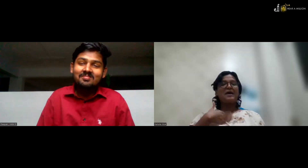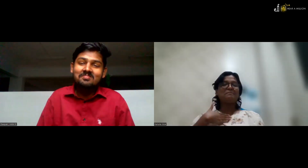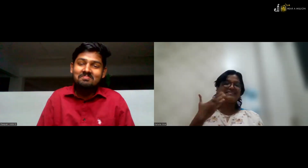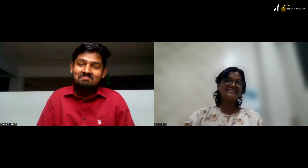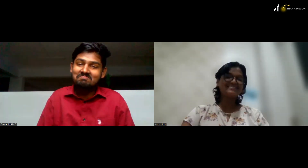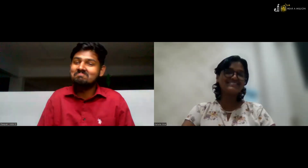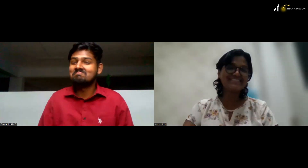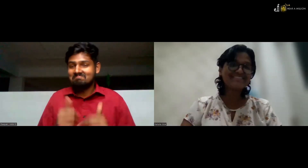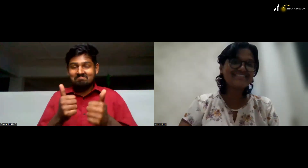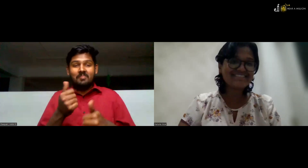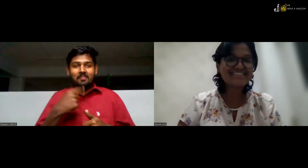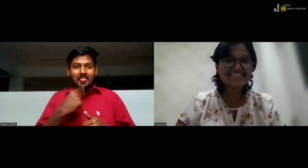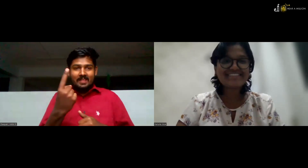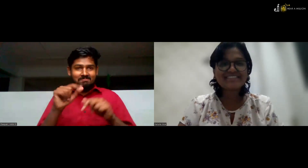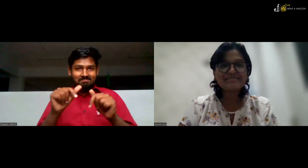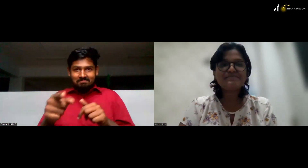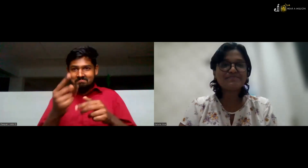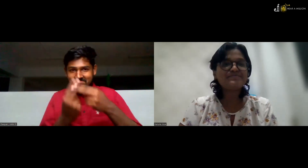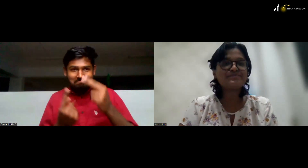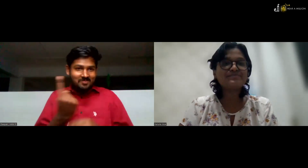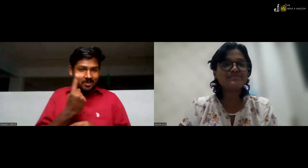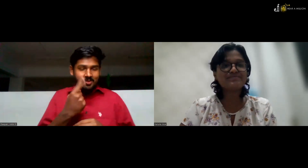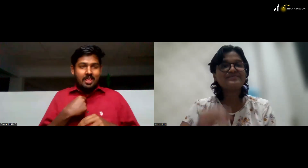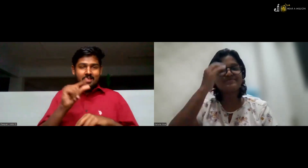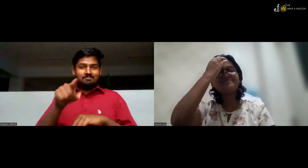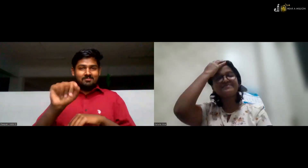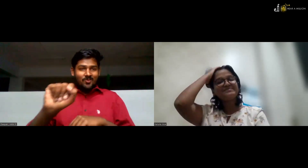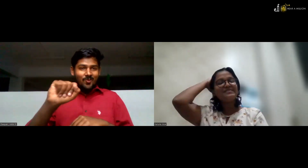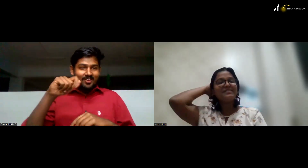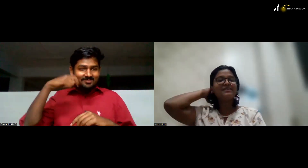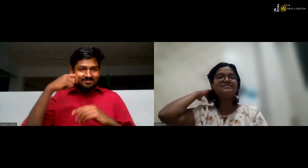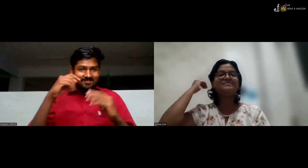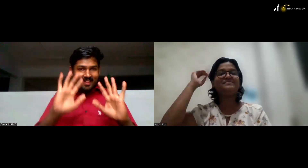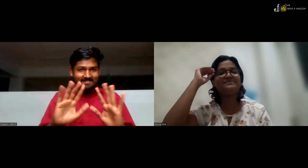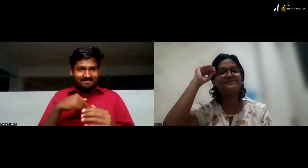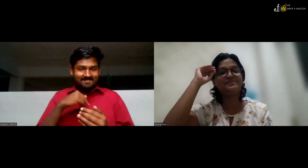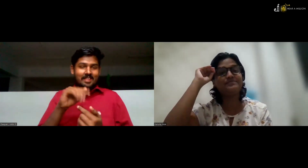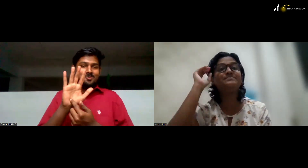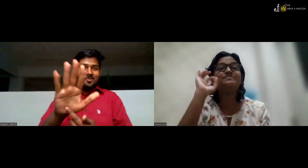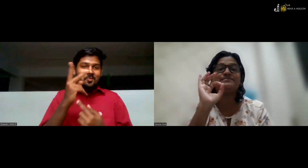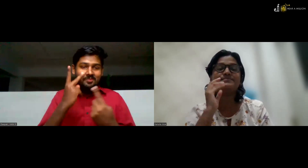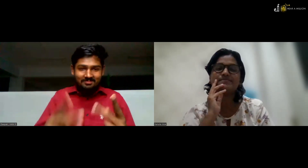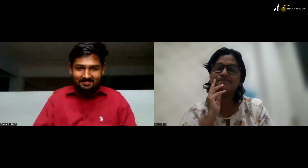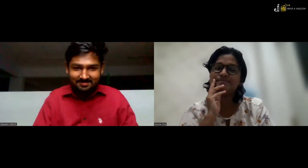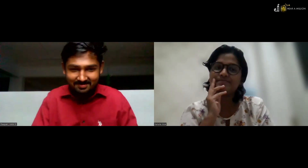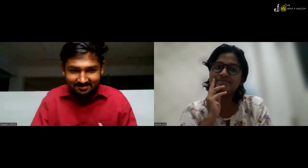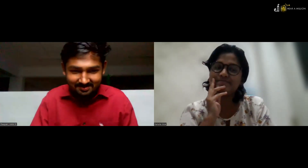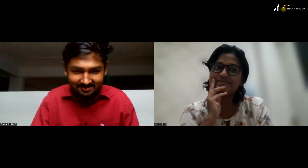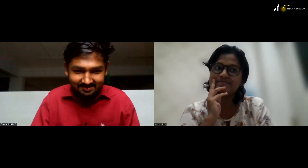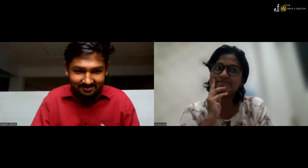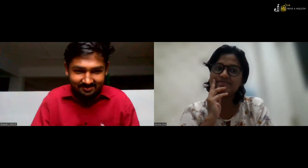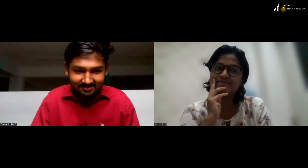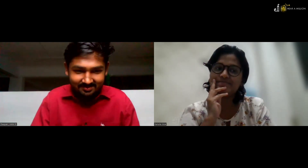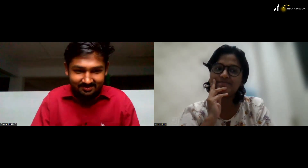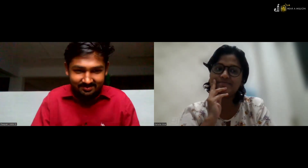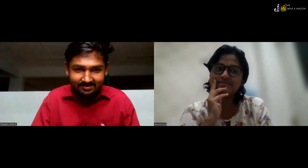I can travel solely, I think. Deepak here. Yeah, so I think I've seen, I would